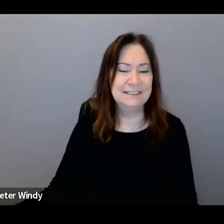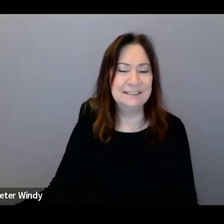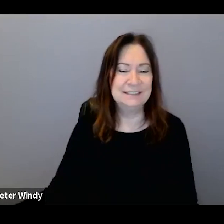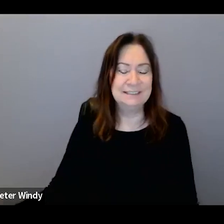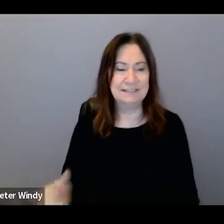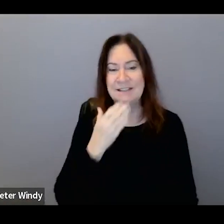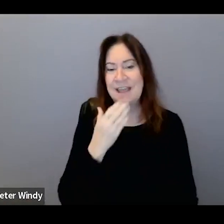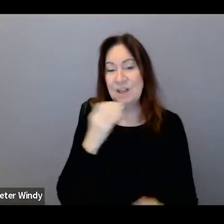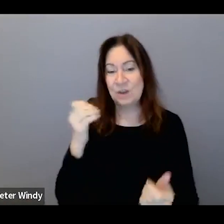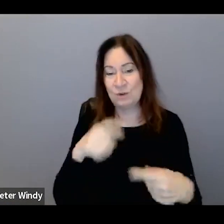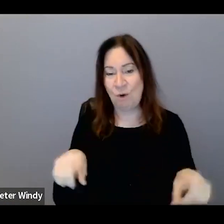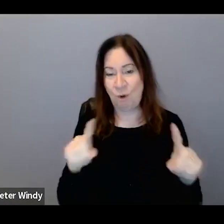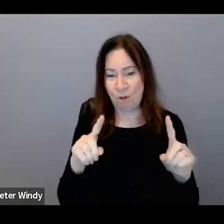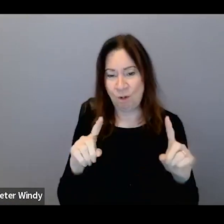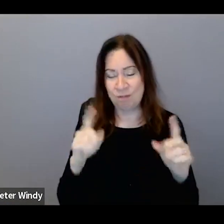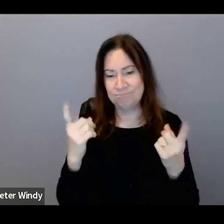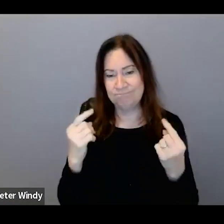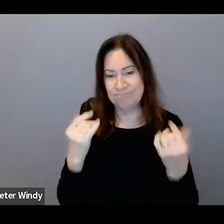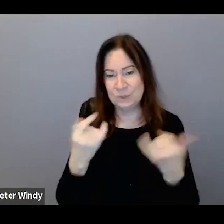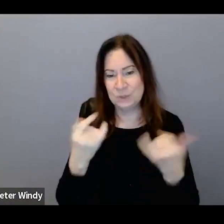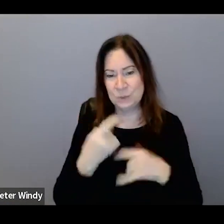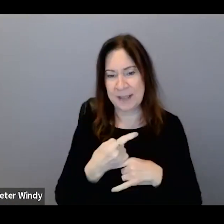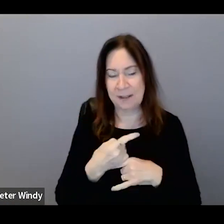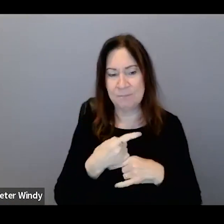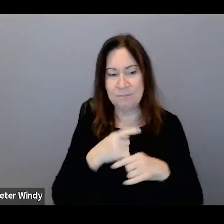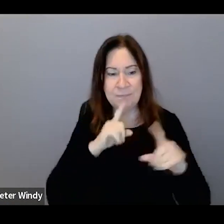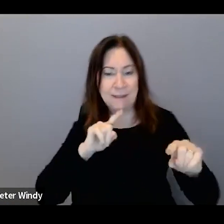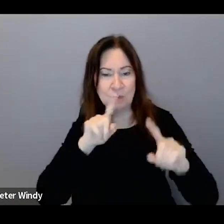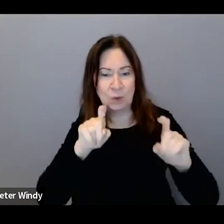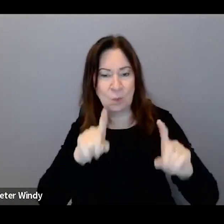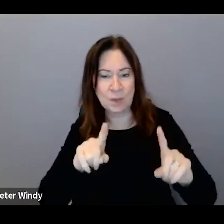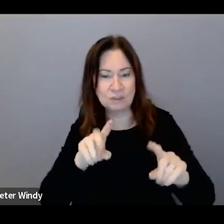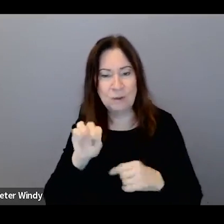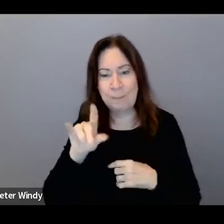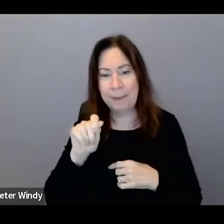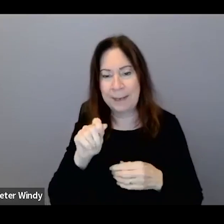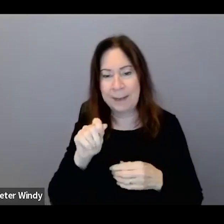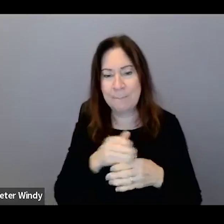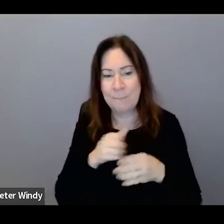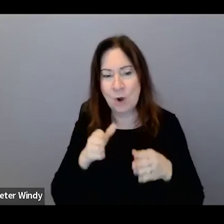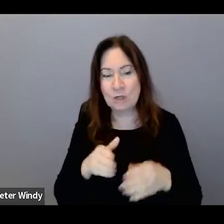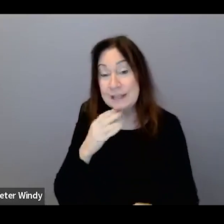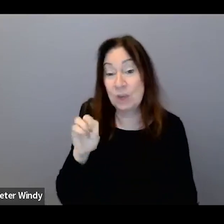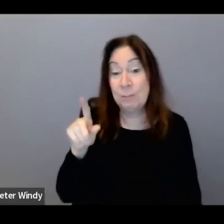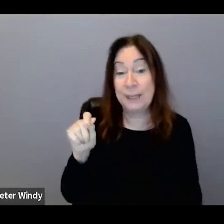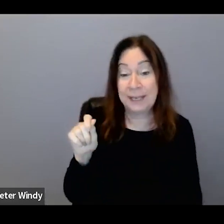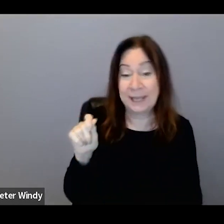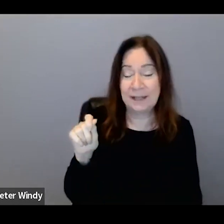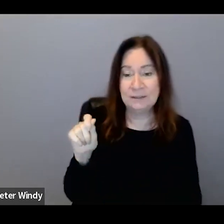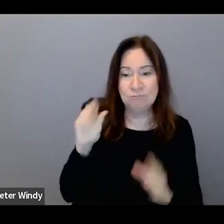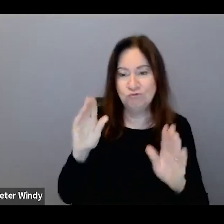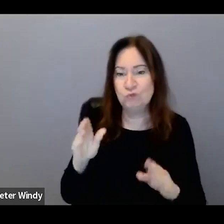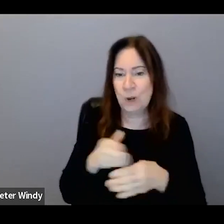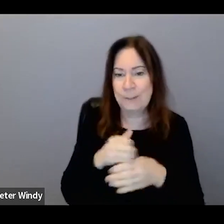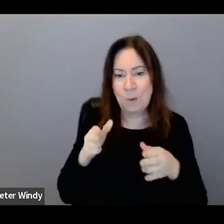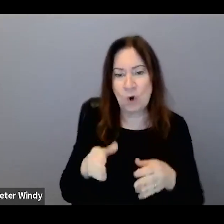Thanks to everyone in attendance today for answering questions from our media partners, and thanks to the media for being great partners in